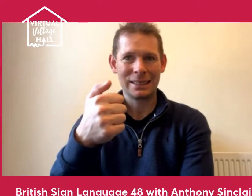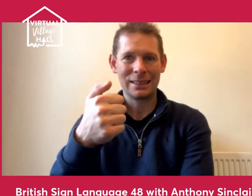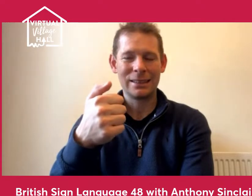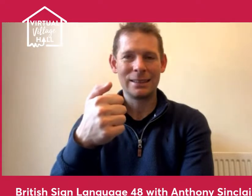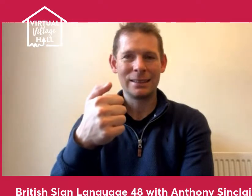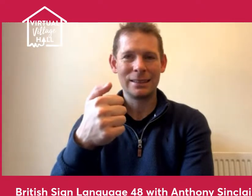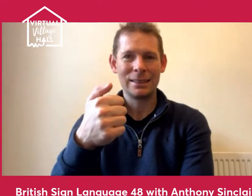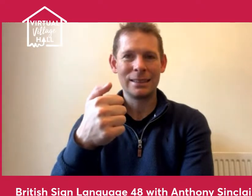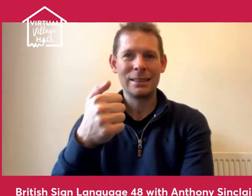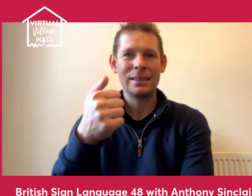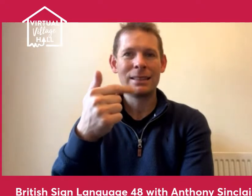6,